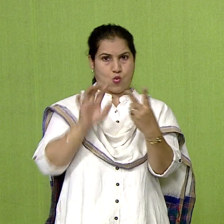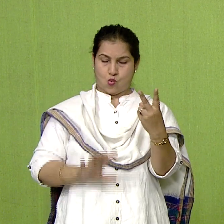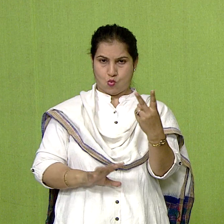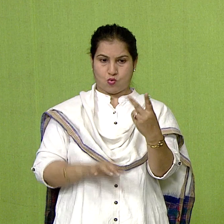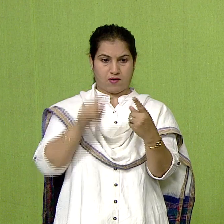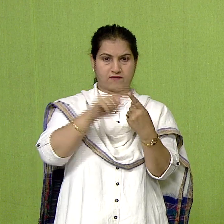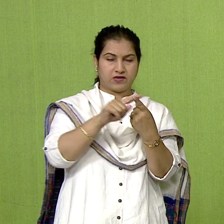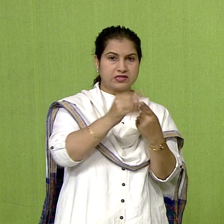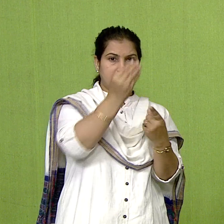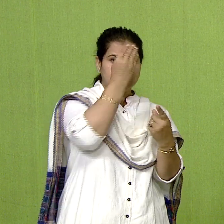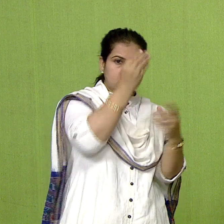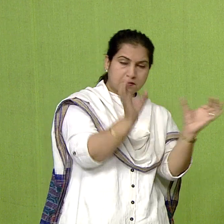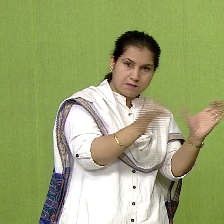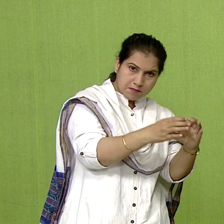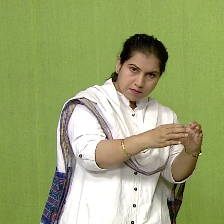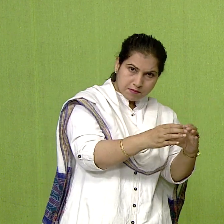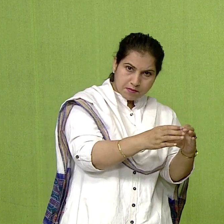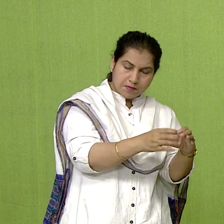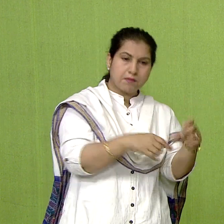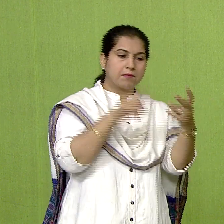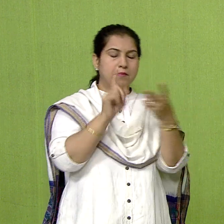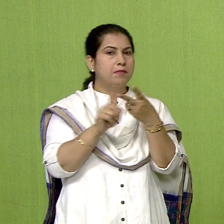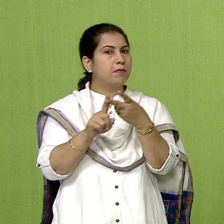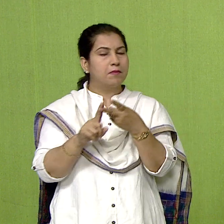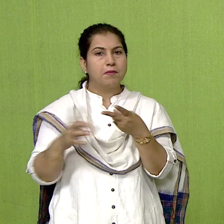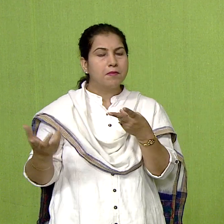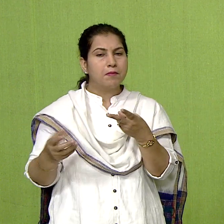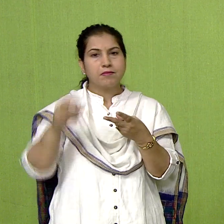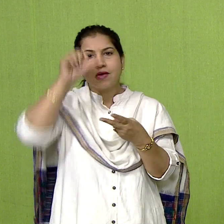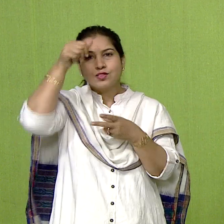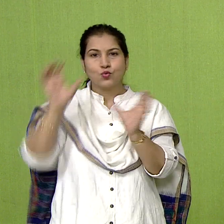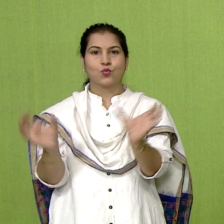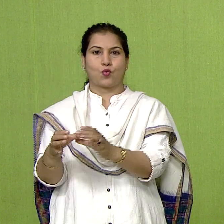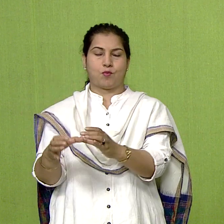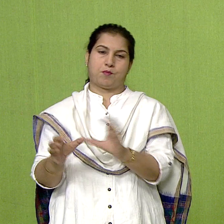one with Muslim majority and the other with Hindu majority.